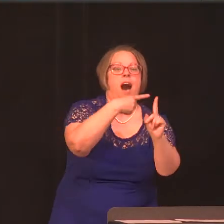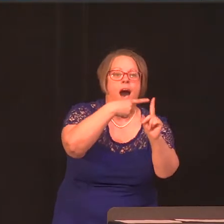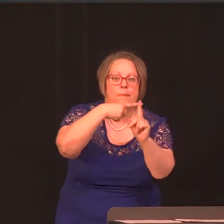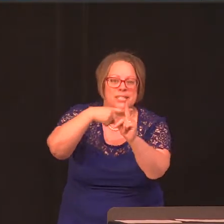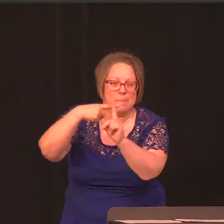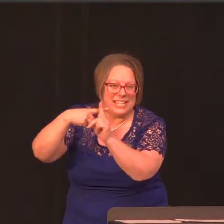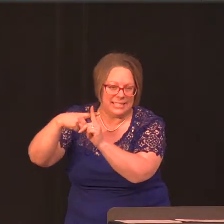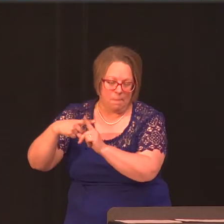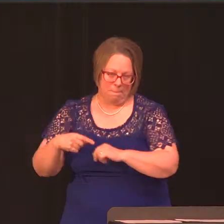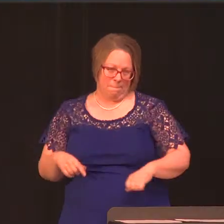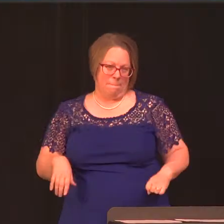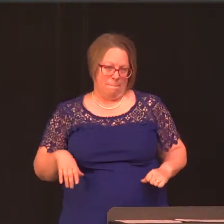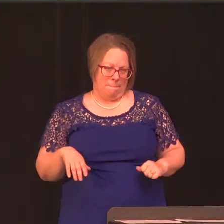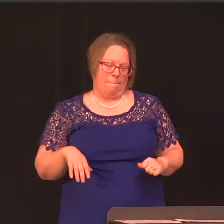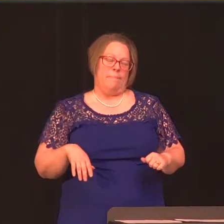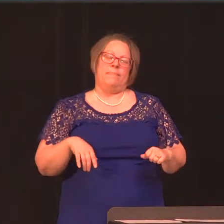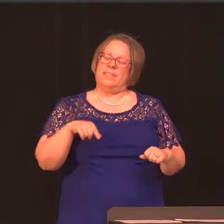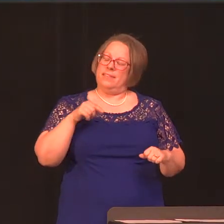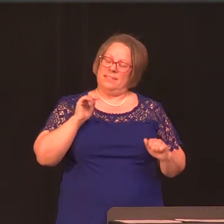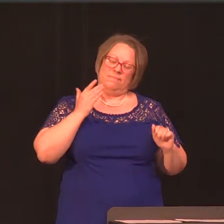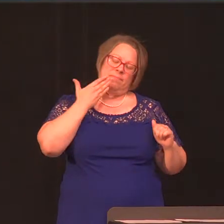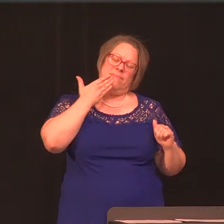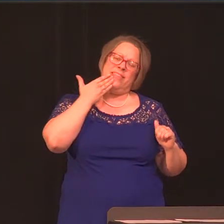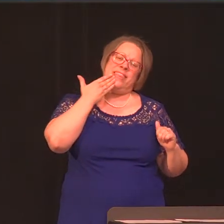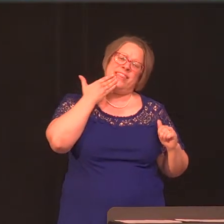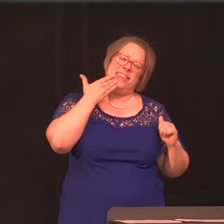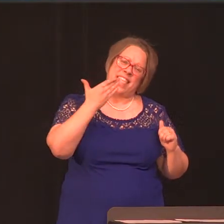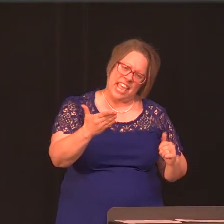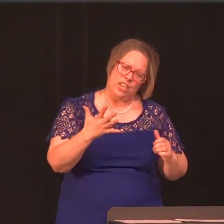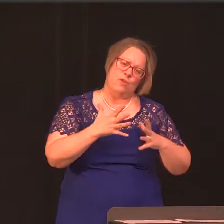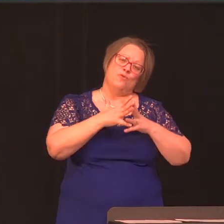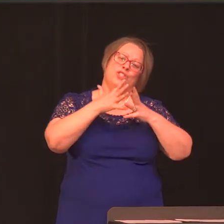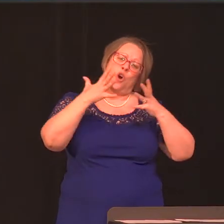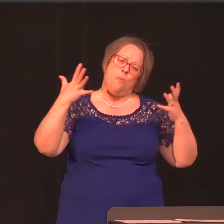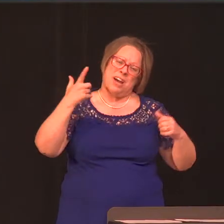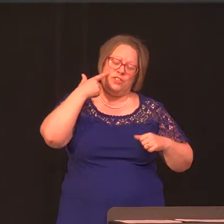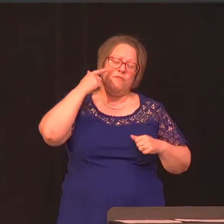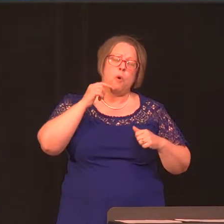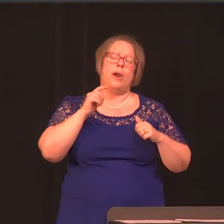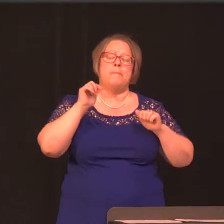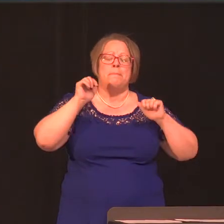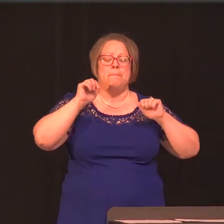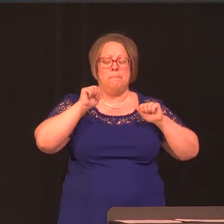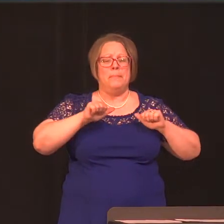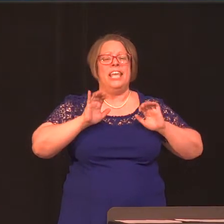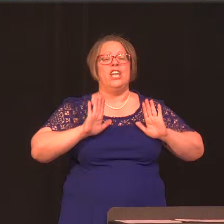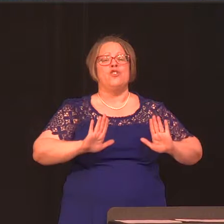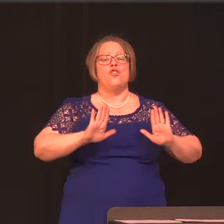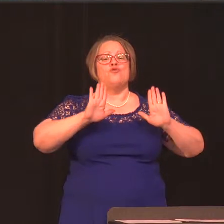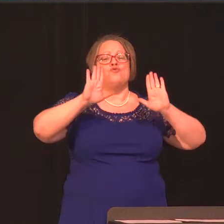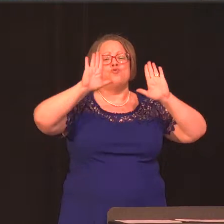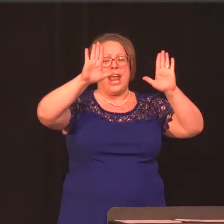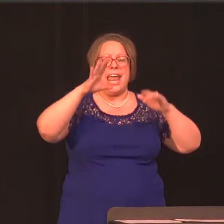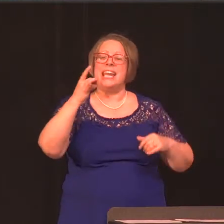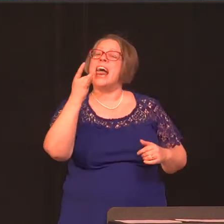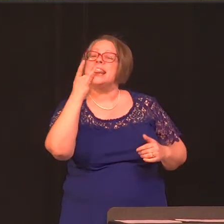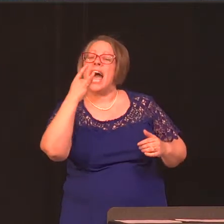PDSD. You have such an optimistic way about you, and thank you so much for being such a